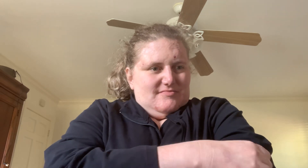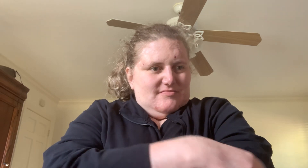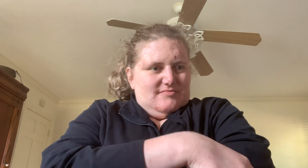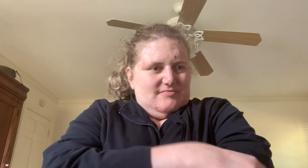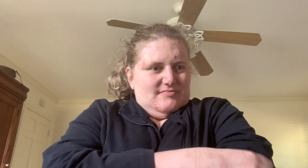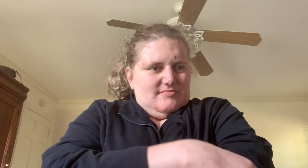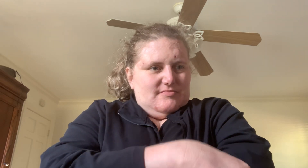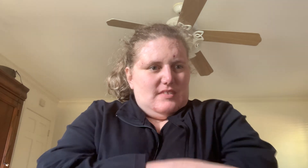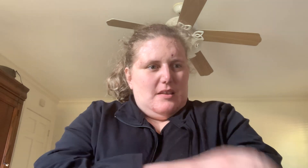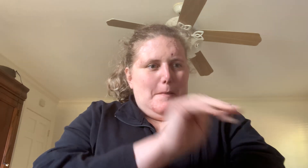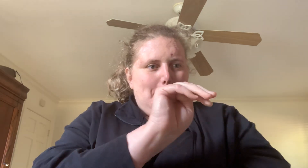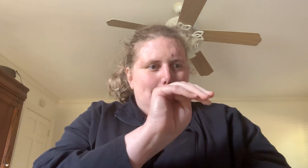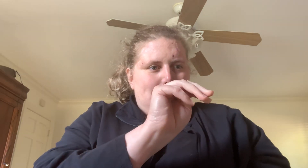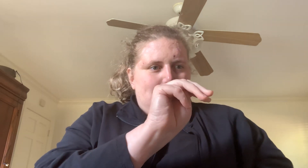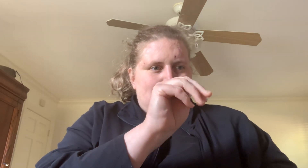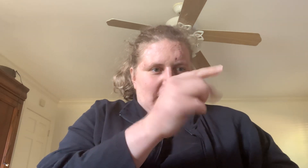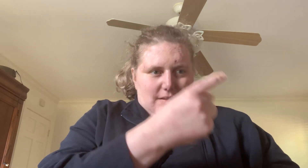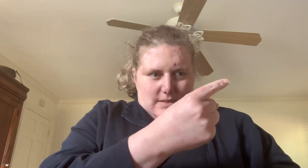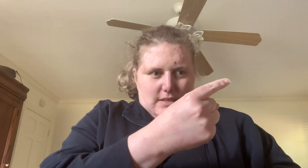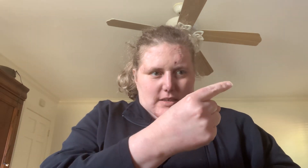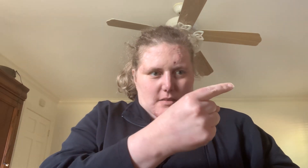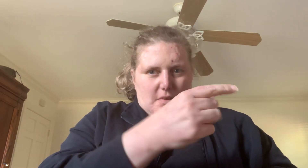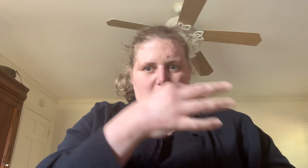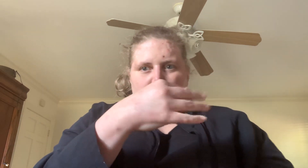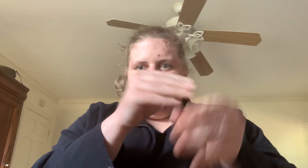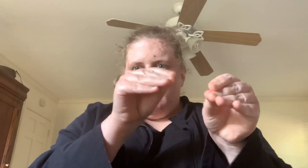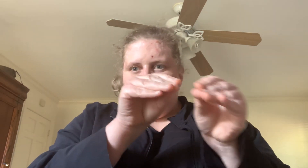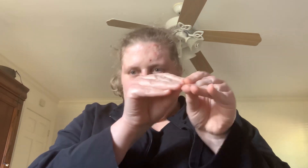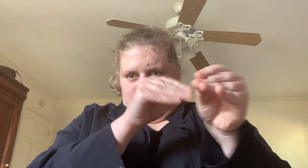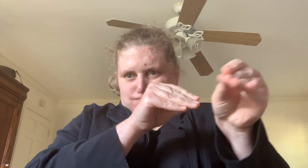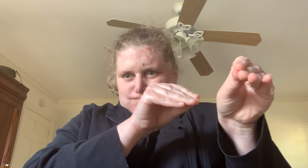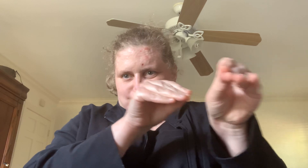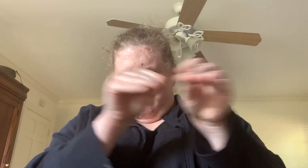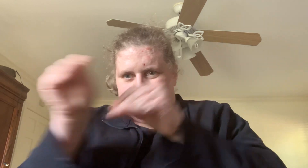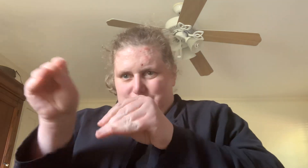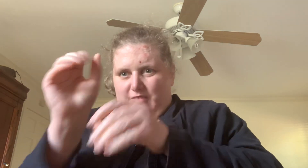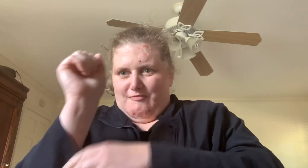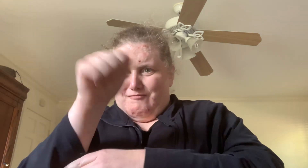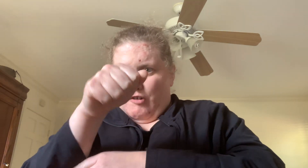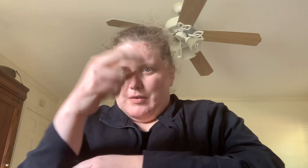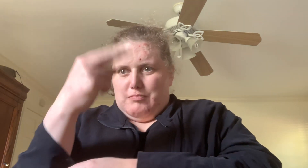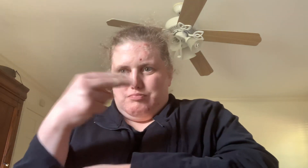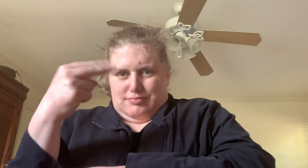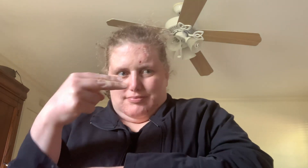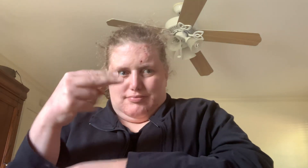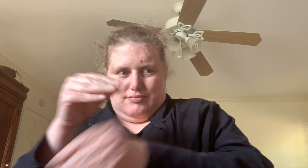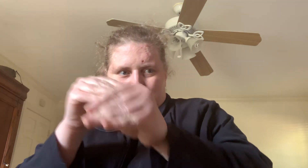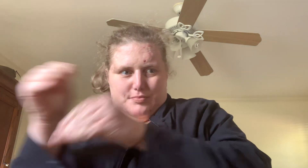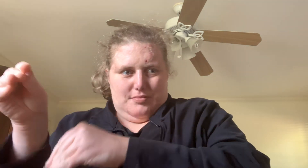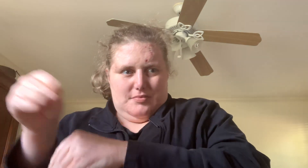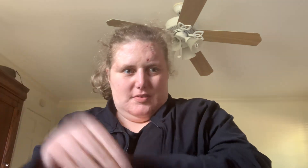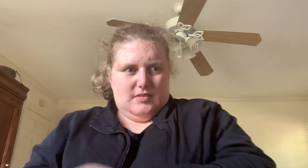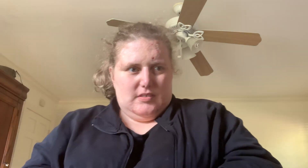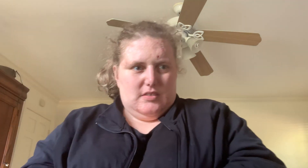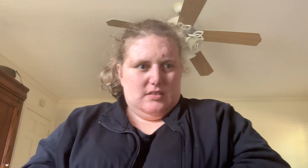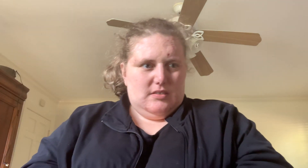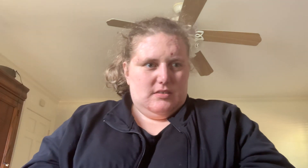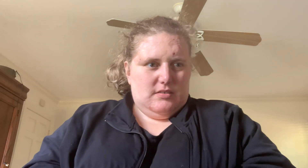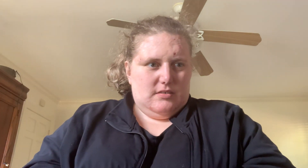so now we ended up in our product as MgCl2 and hydrogen gas alone. Notice that the hydrogen is diatomic, so it has to have two.